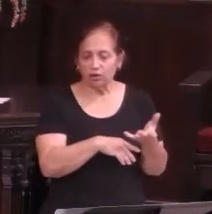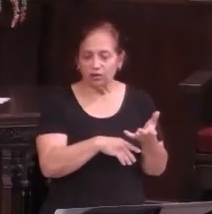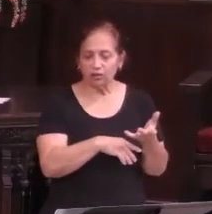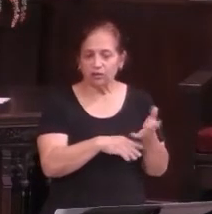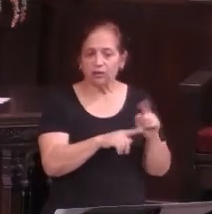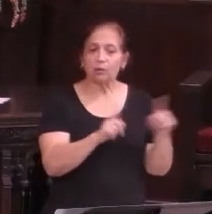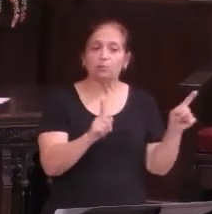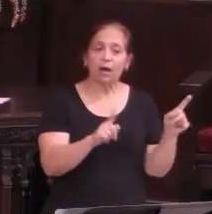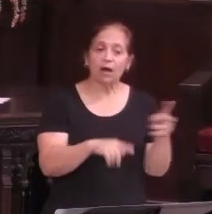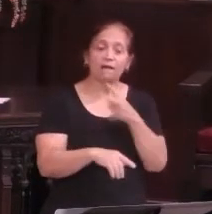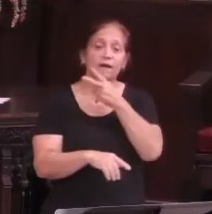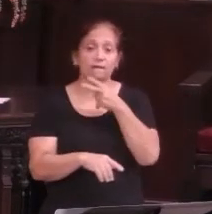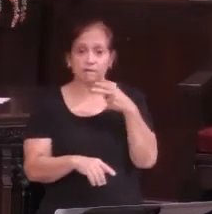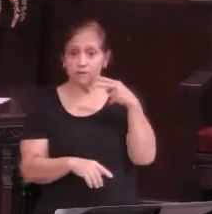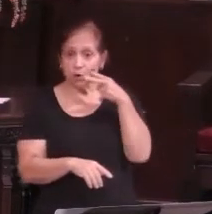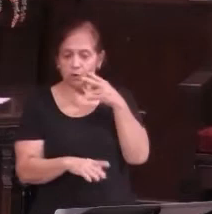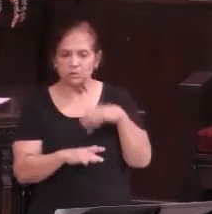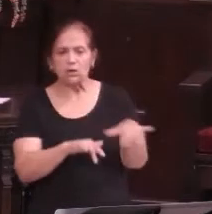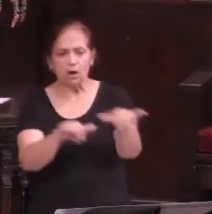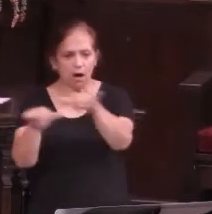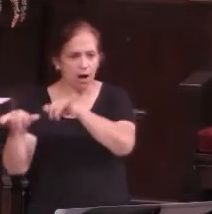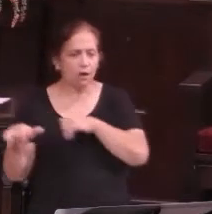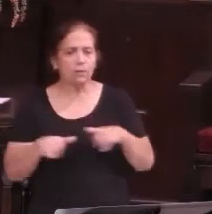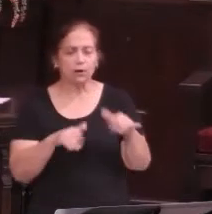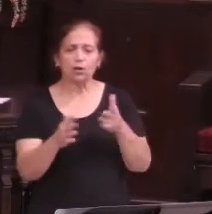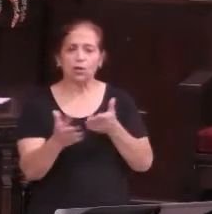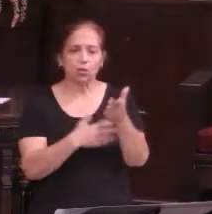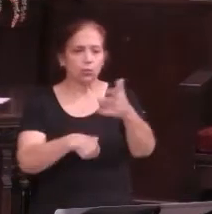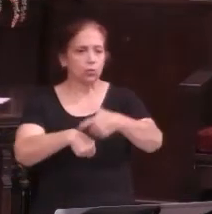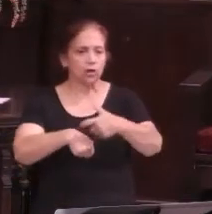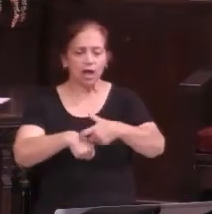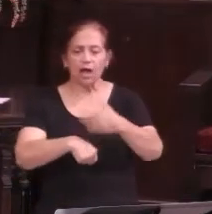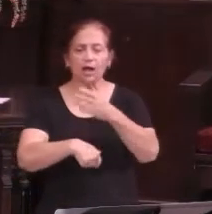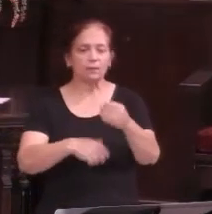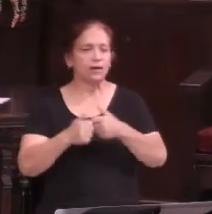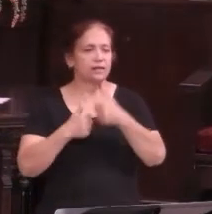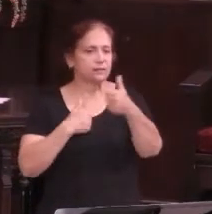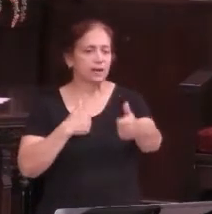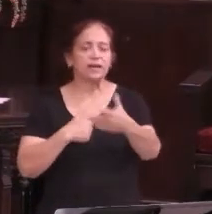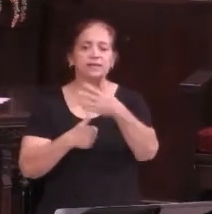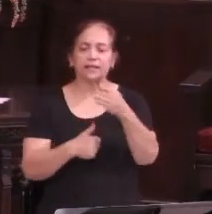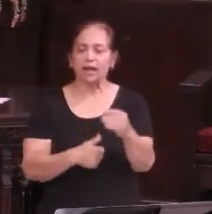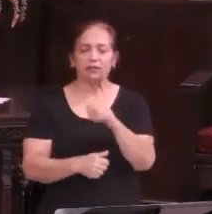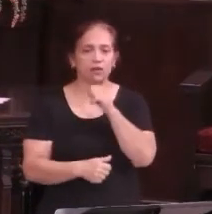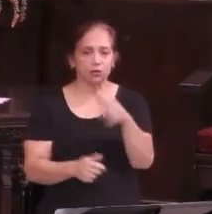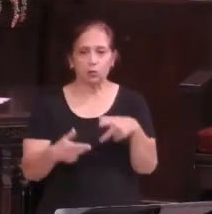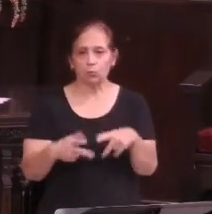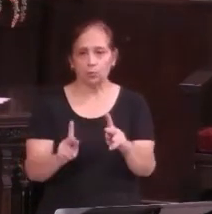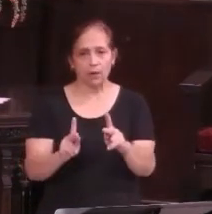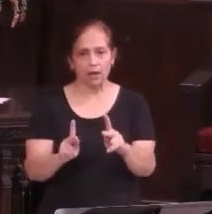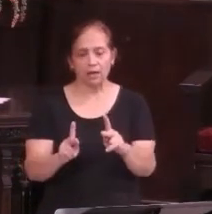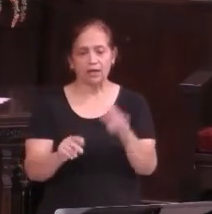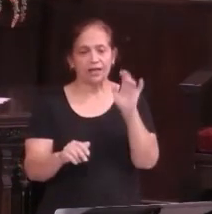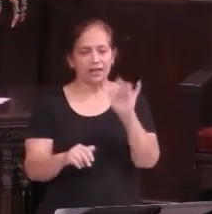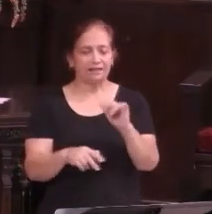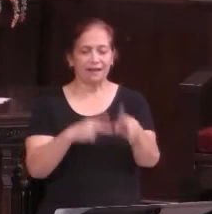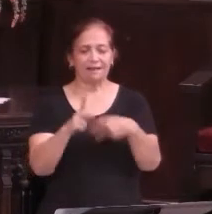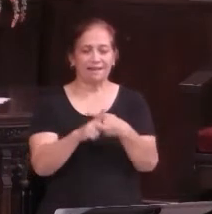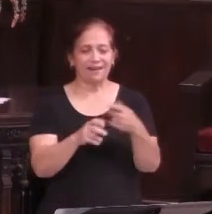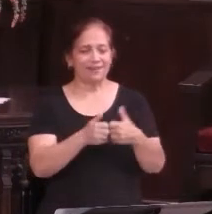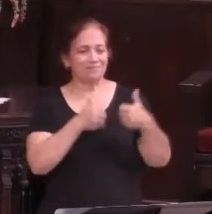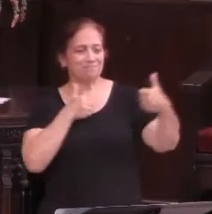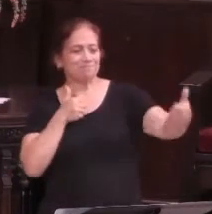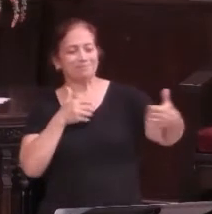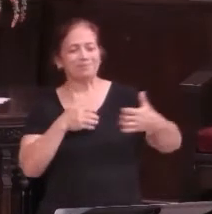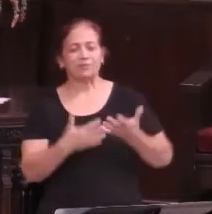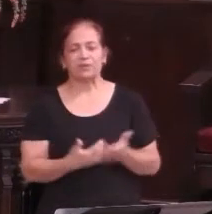Verbs, on the other hand, are common across time and space and do not allow such distancing, at